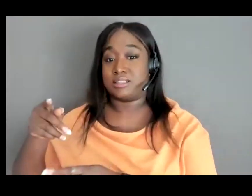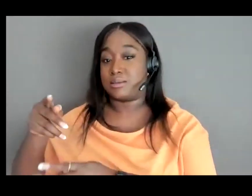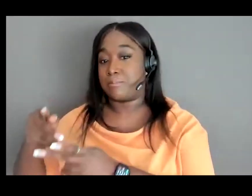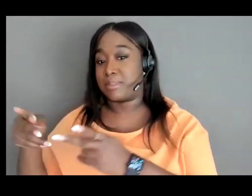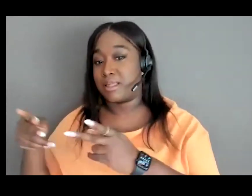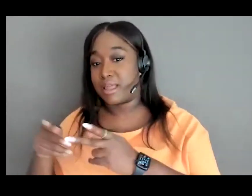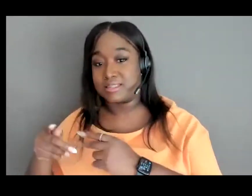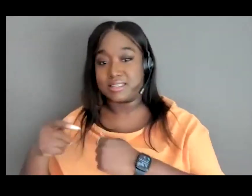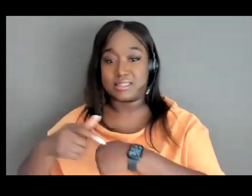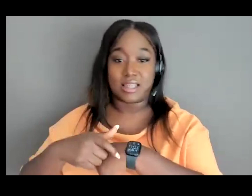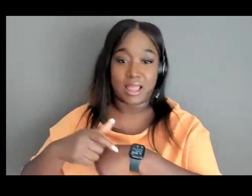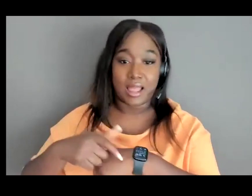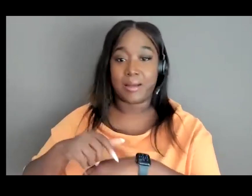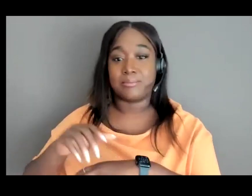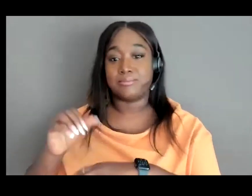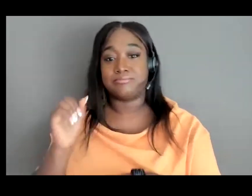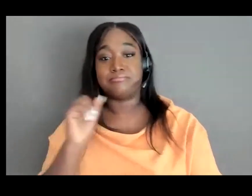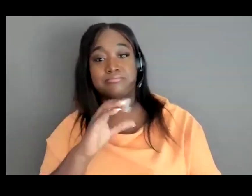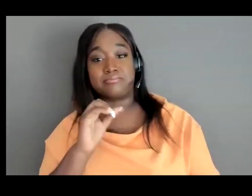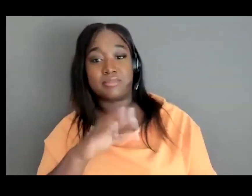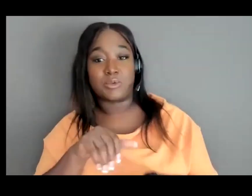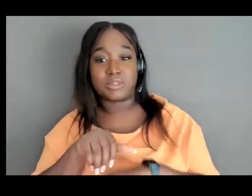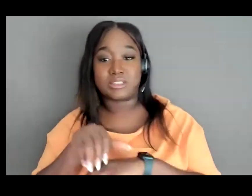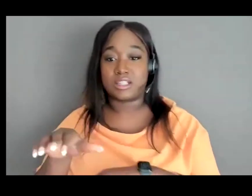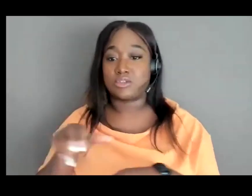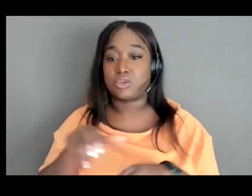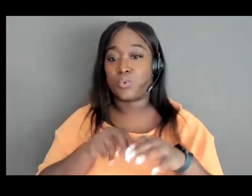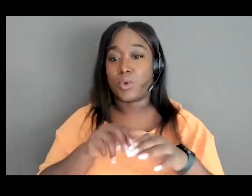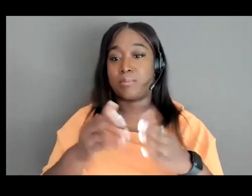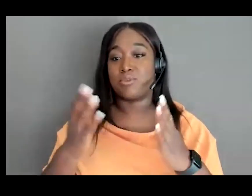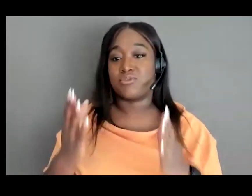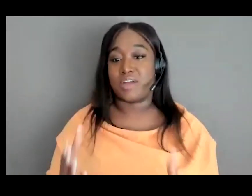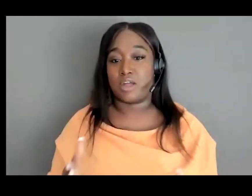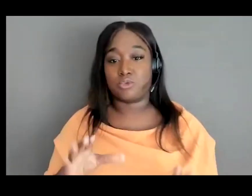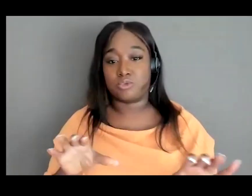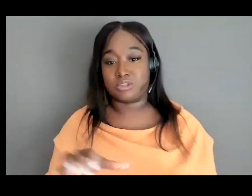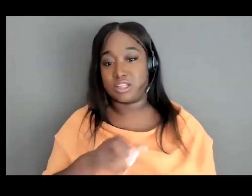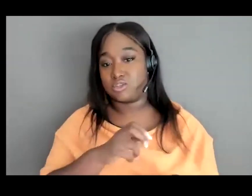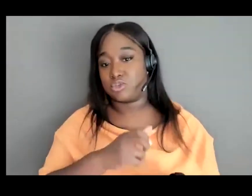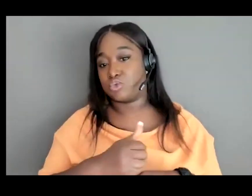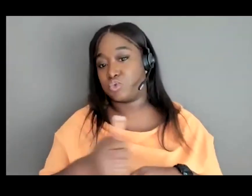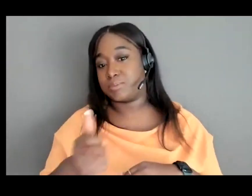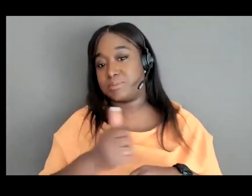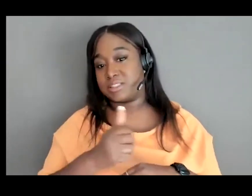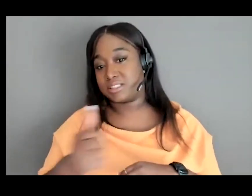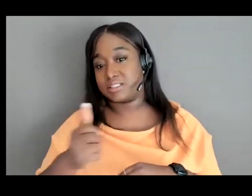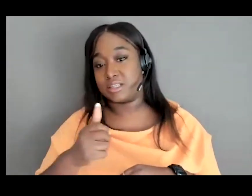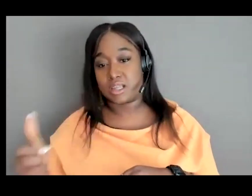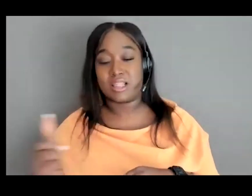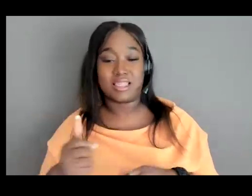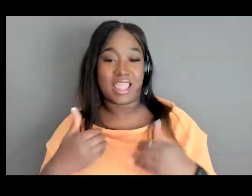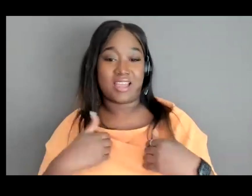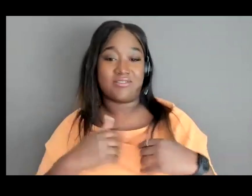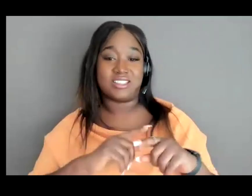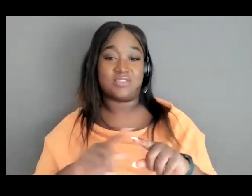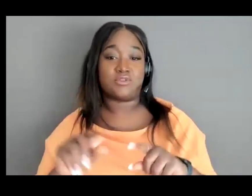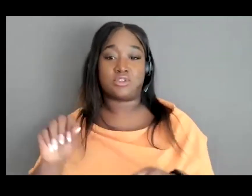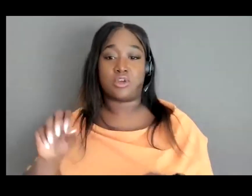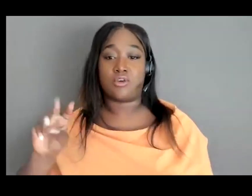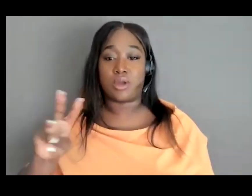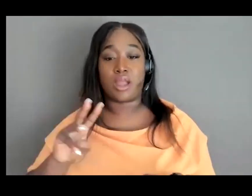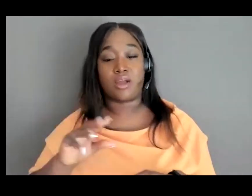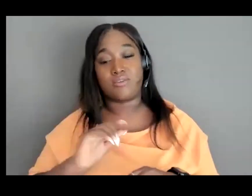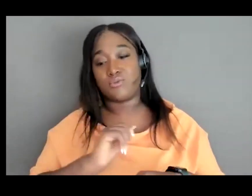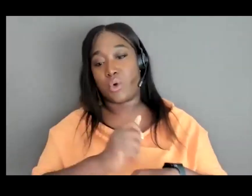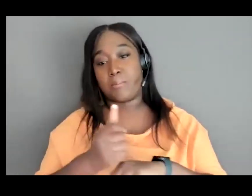in turn to a ride provider who does that trip. They all may have different software formats, but they're tracking